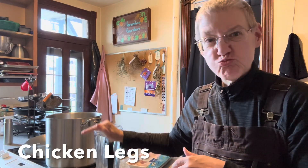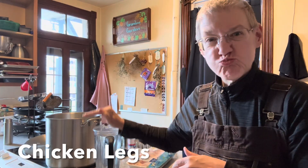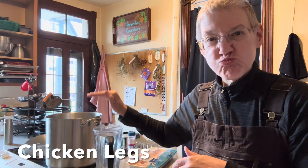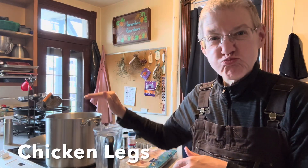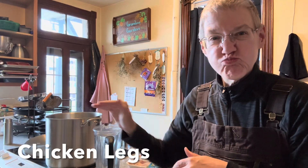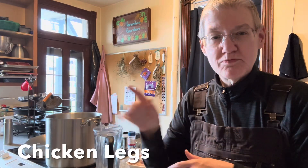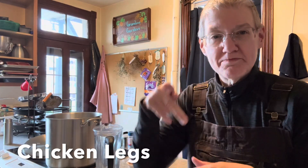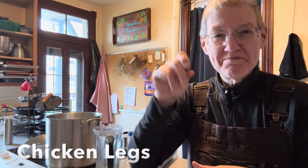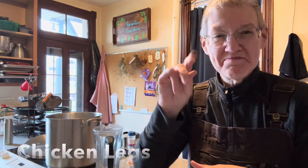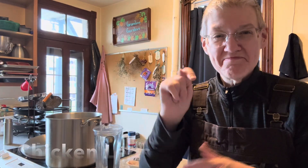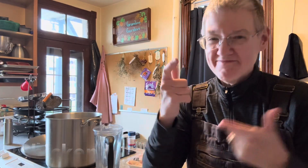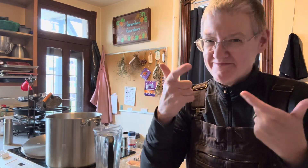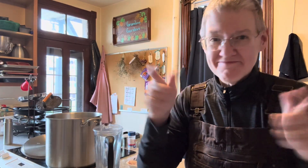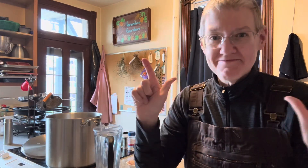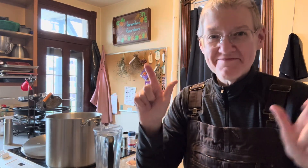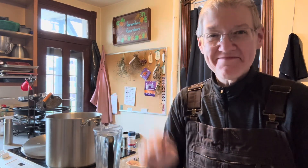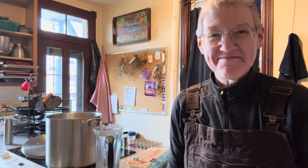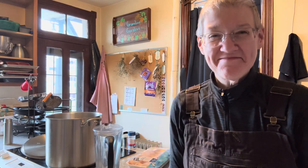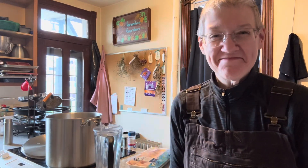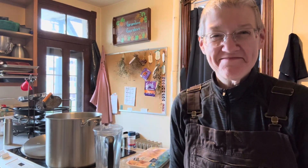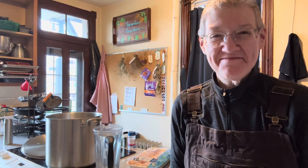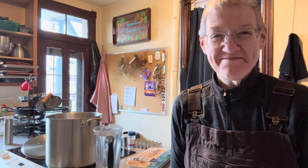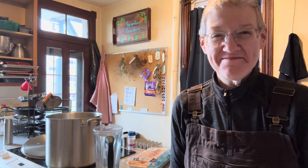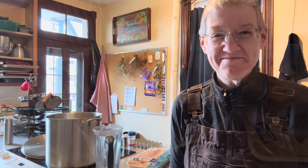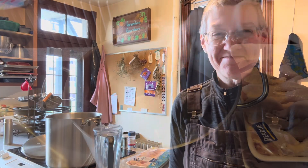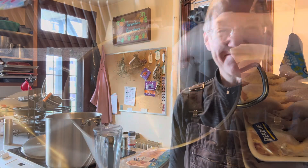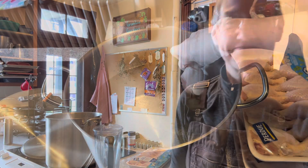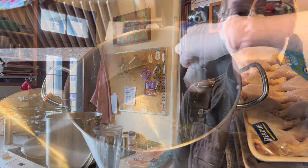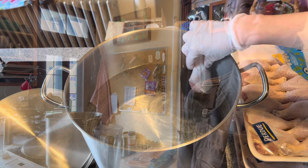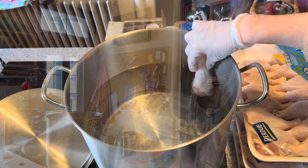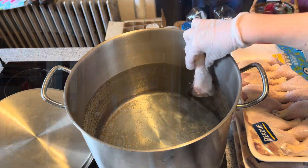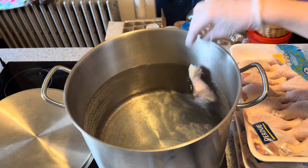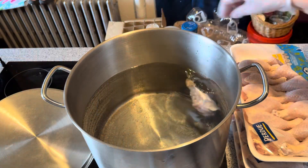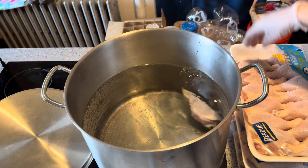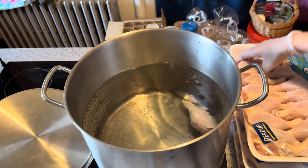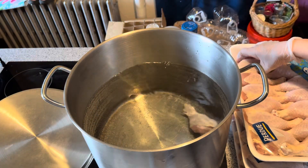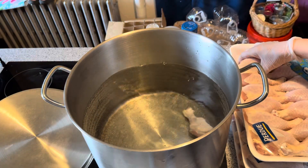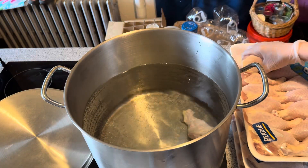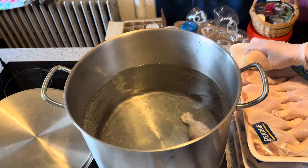pot. It's a really big pot.